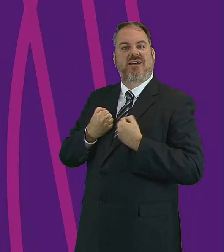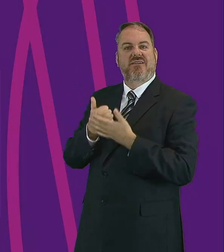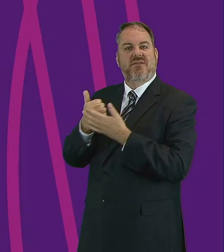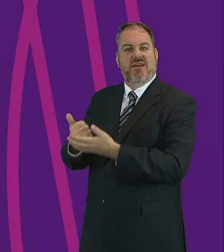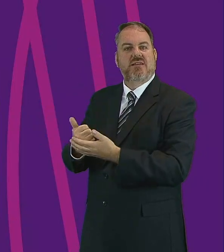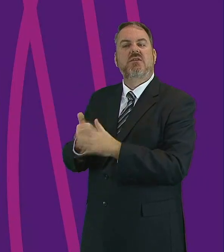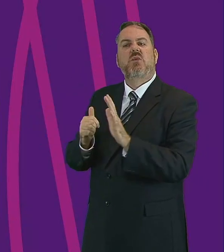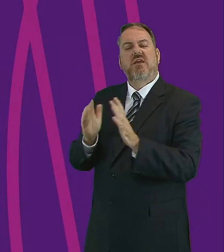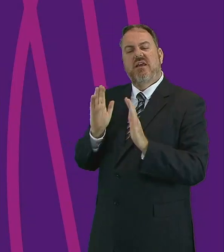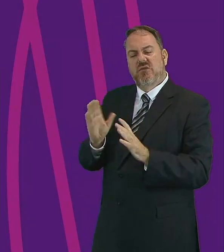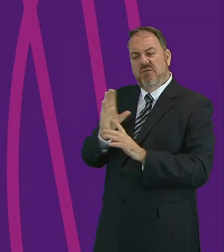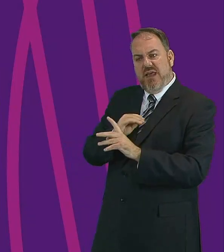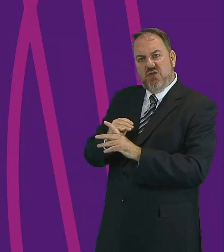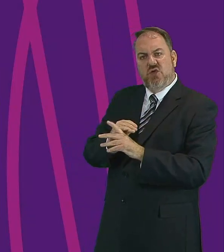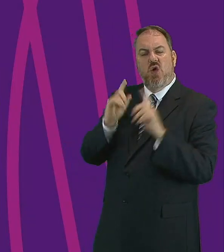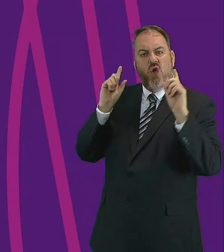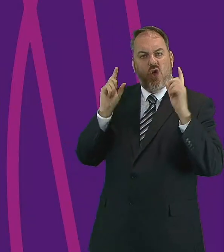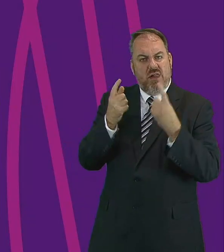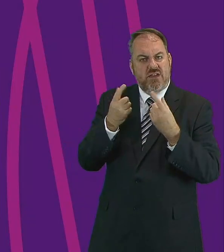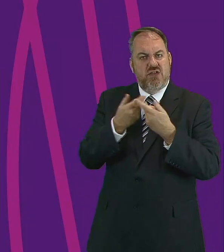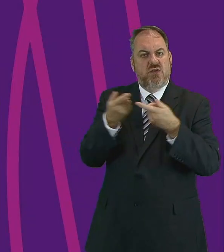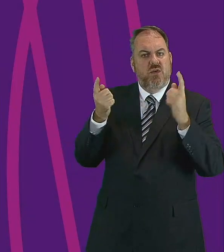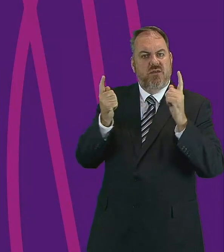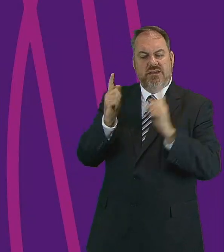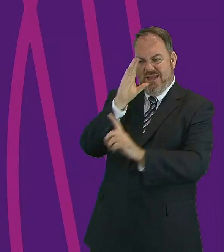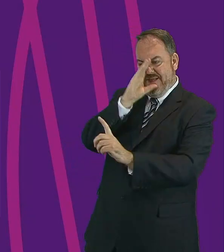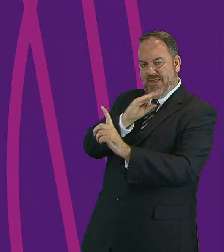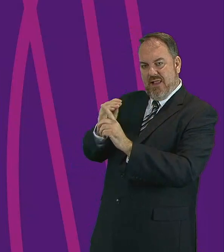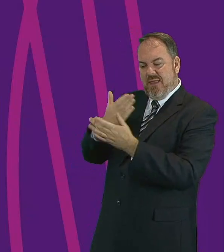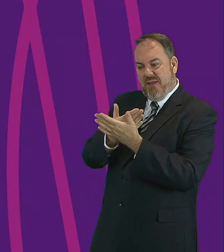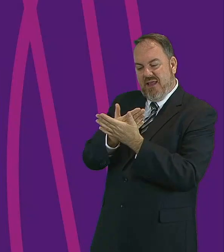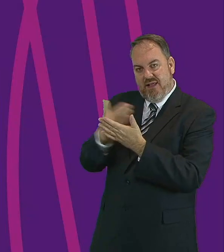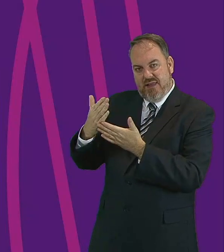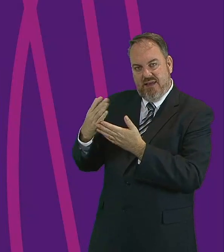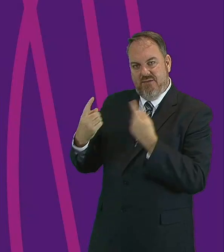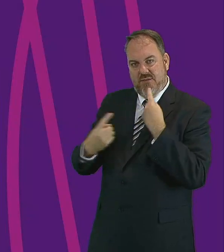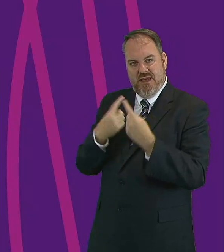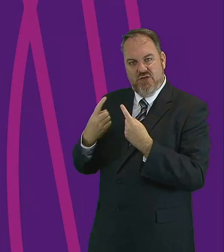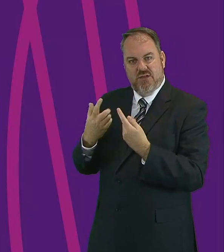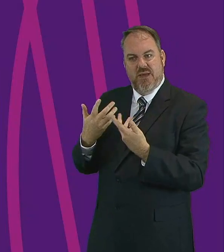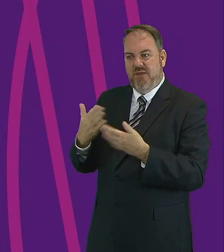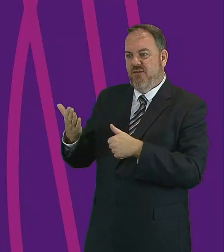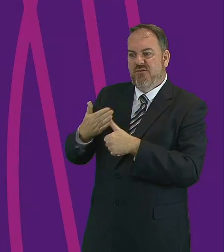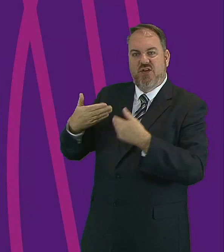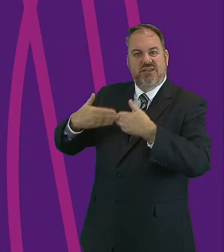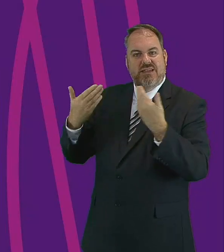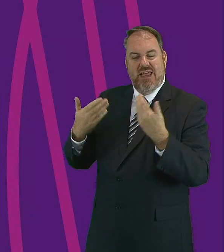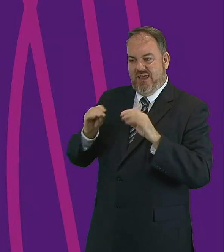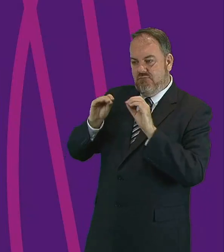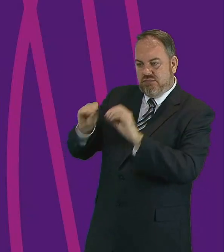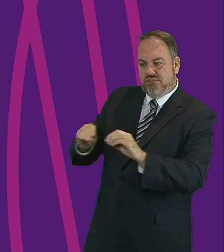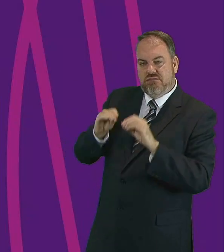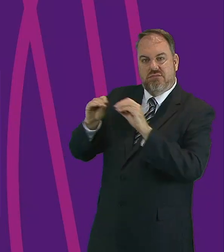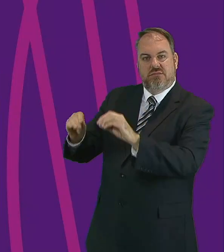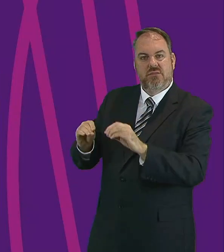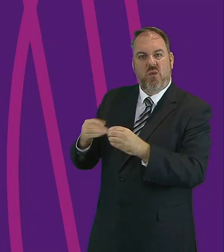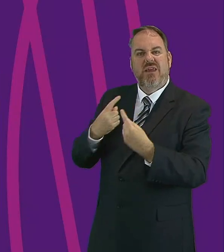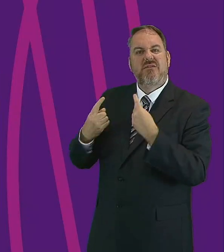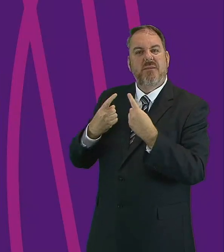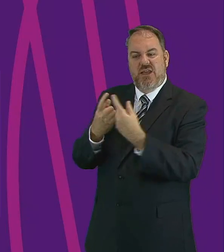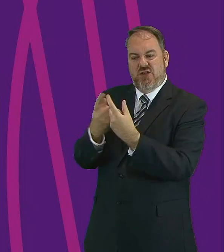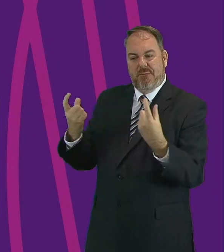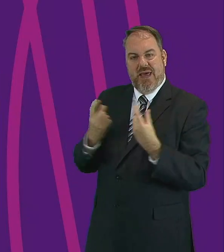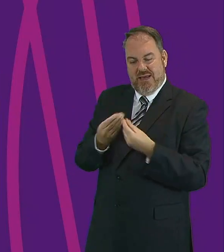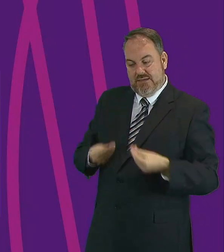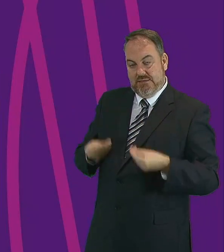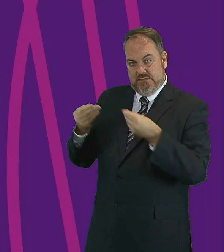that universities and colleges are doing everything that they need to do, whether that's in induction packs or ongoing information for students,